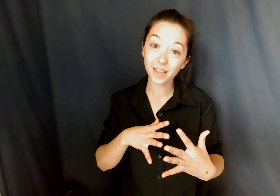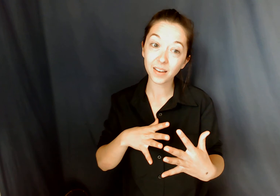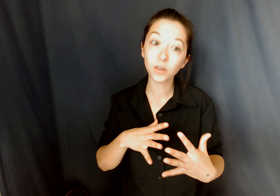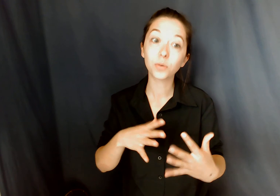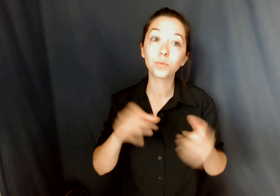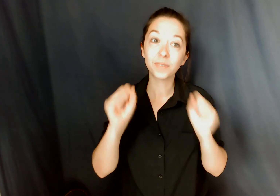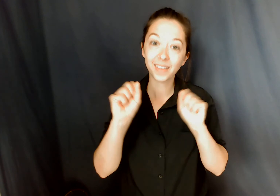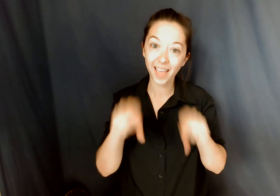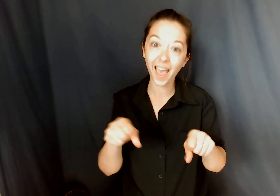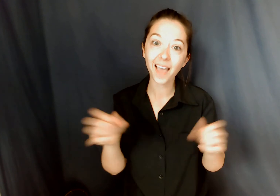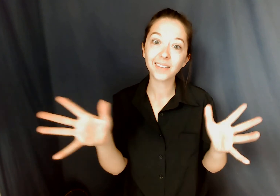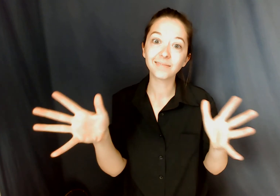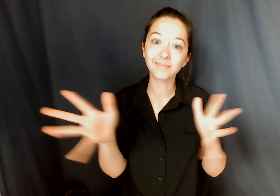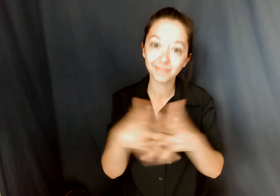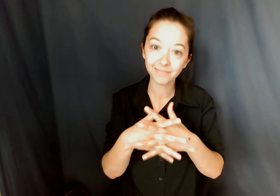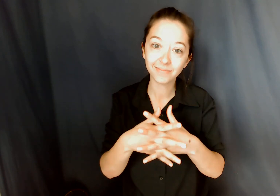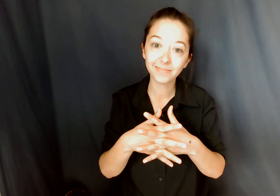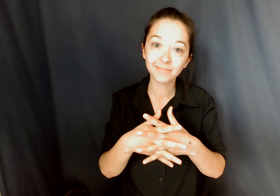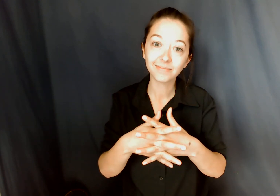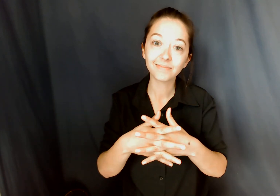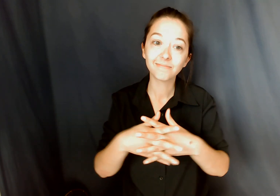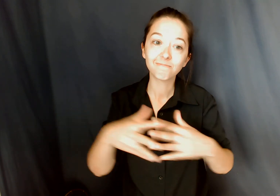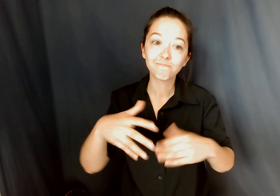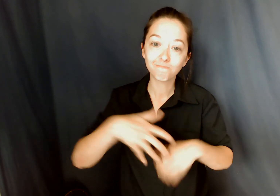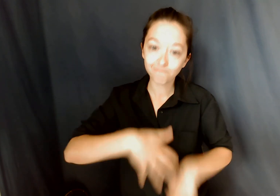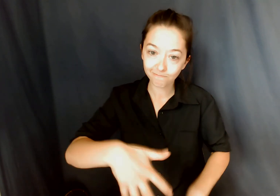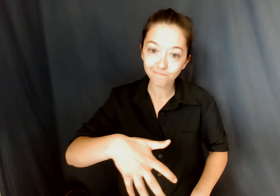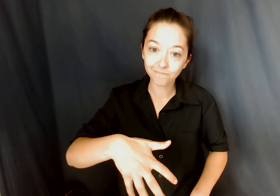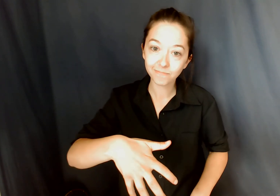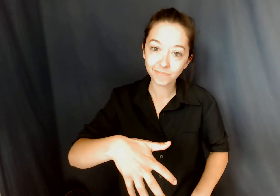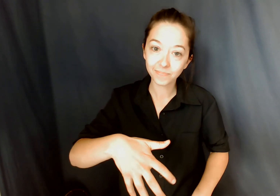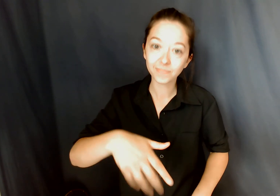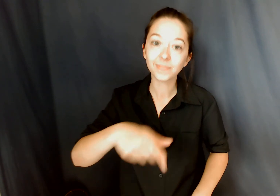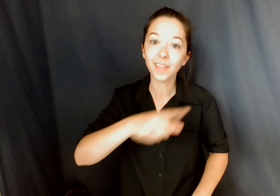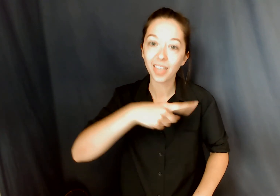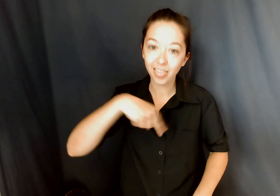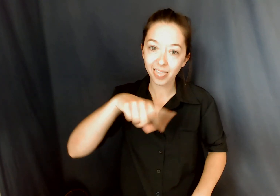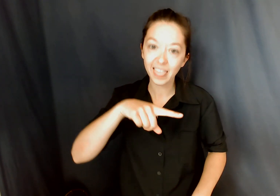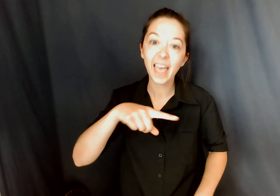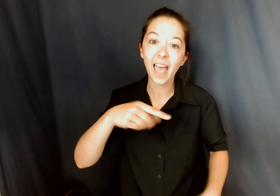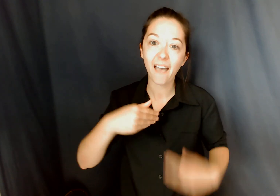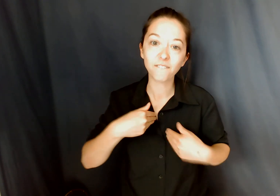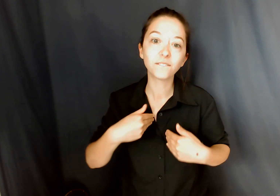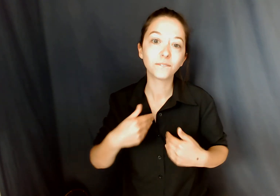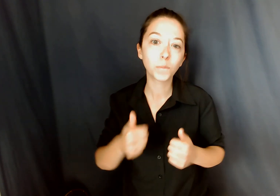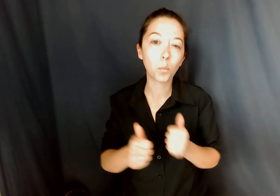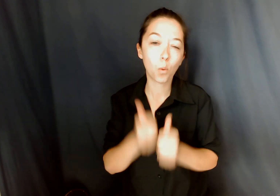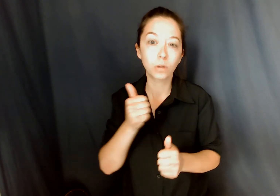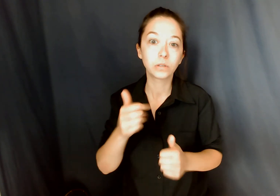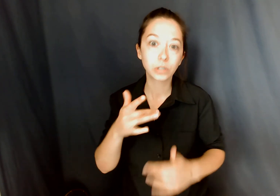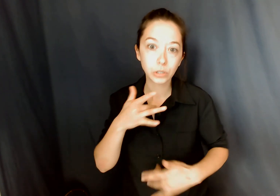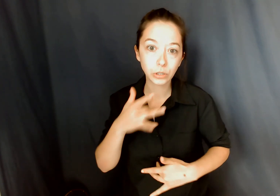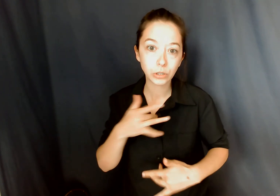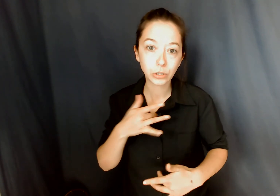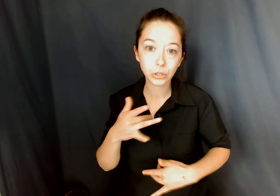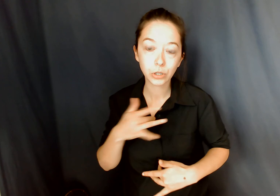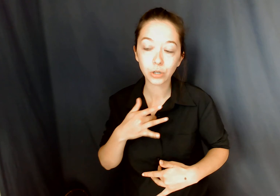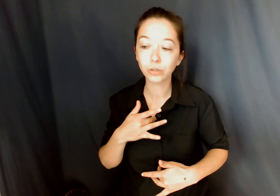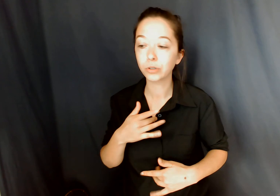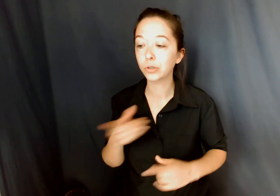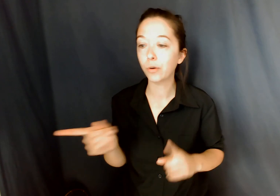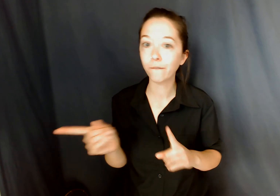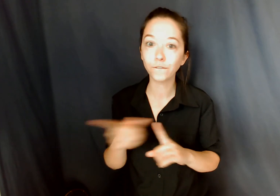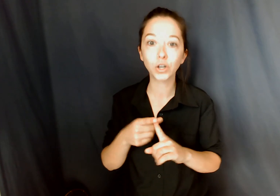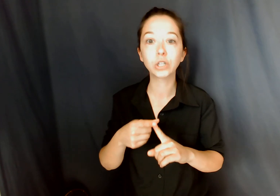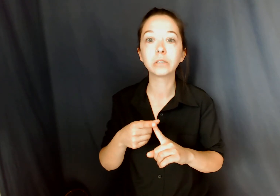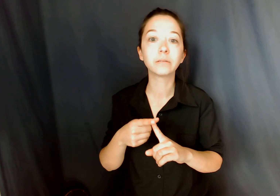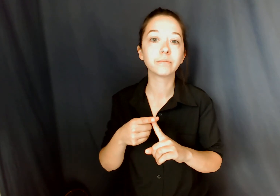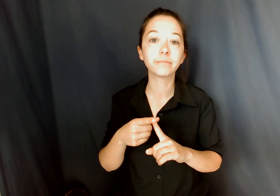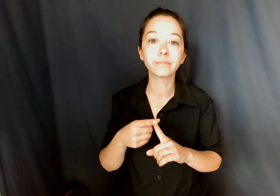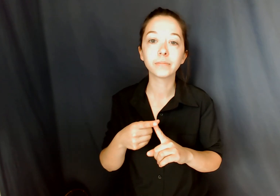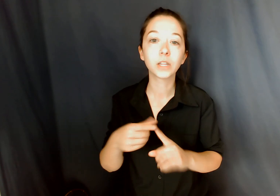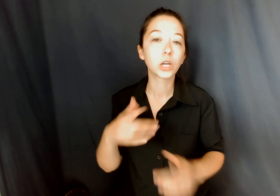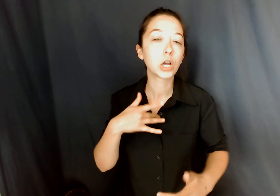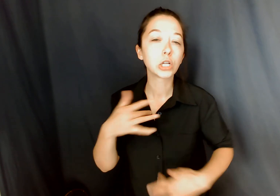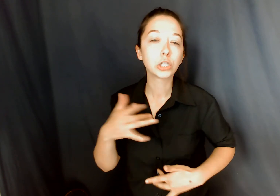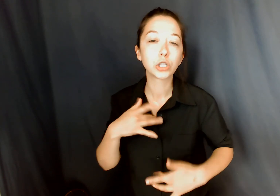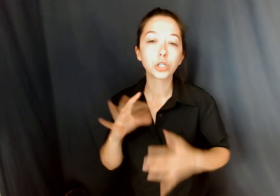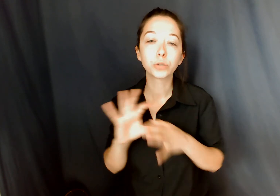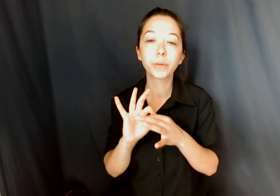years. So let's list them. We've talked about the concern about fertility. Both the CDC and the American